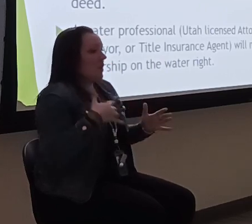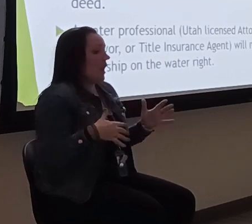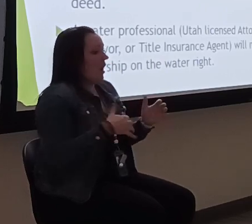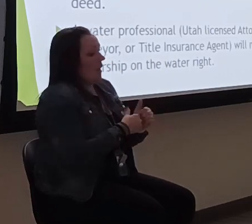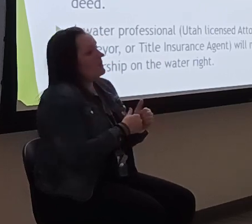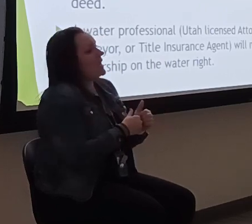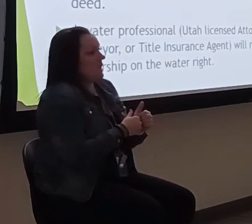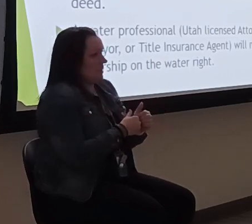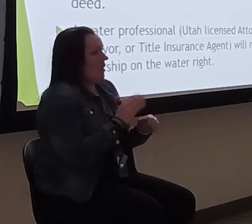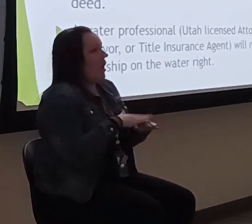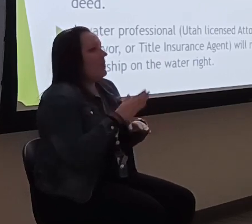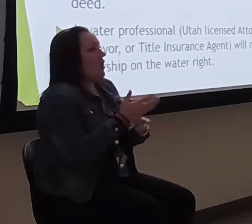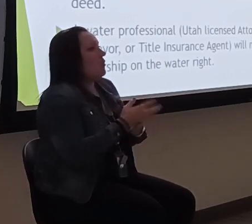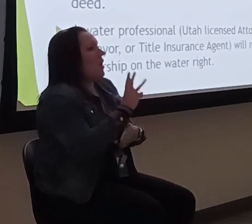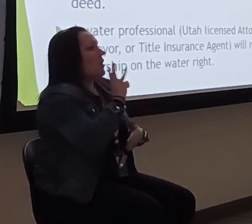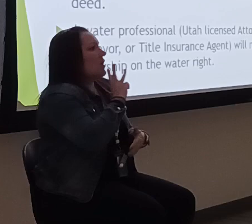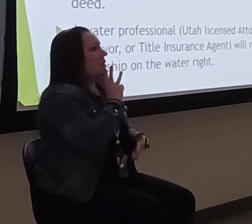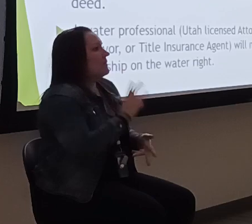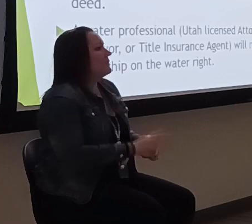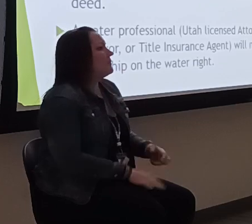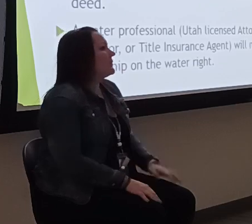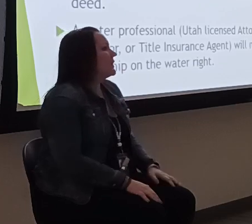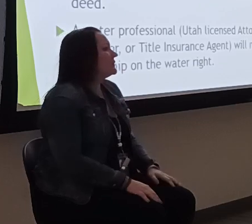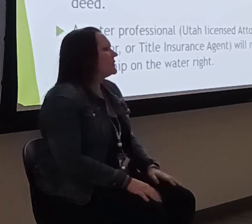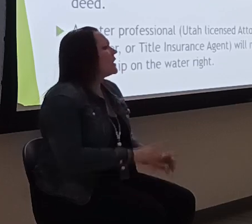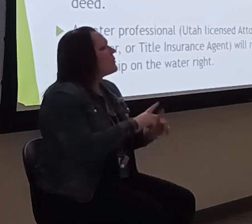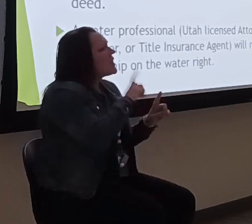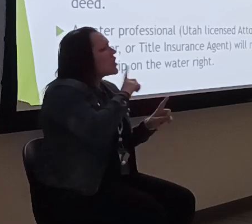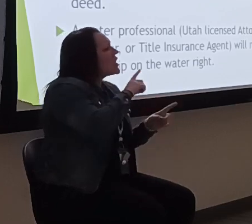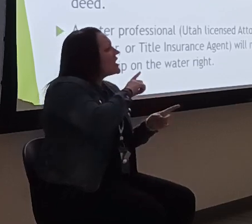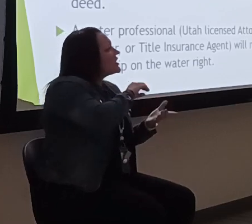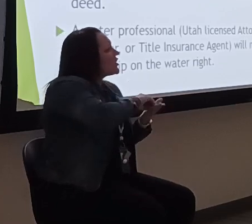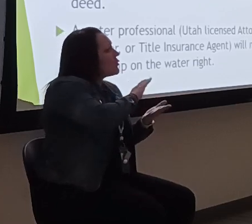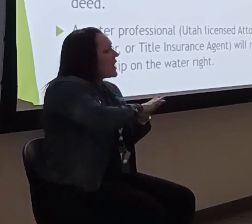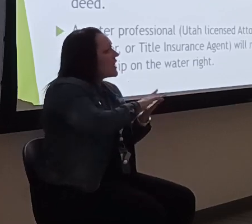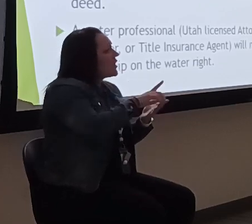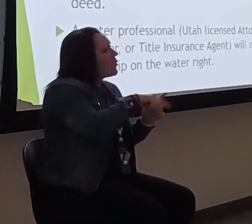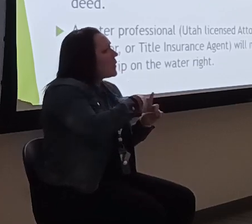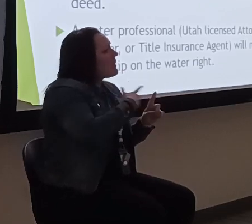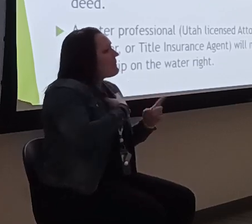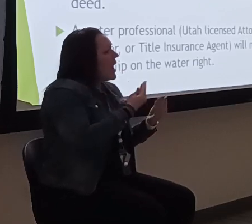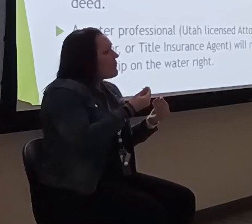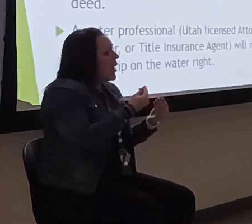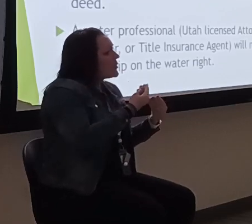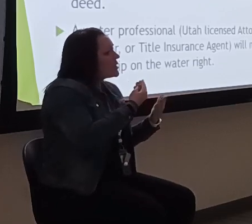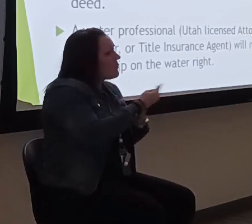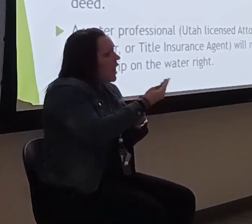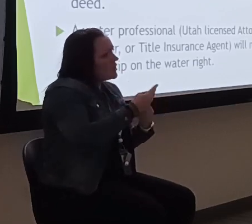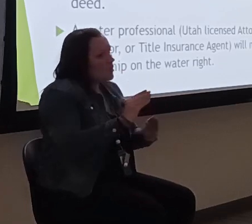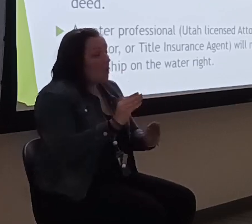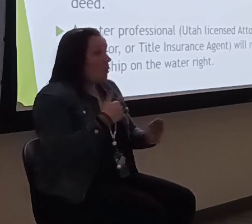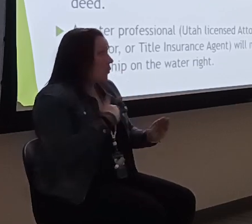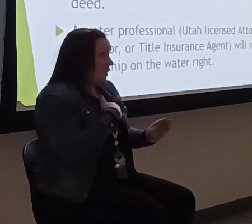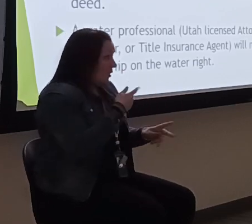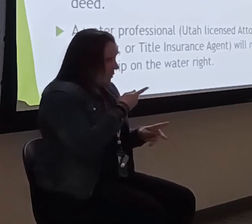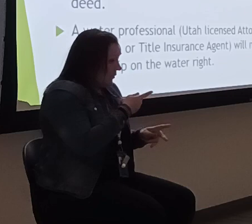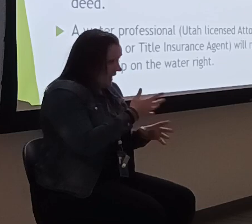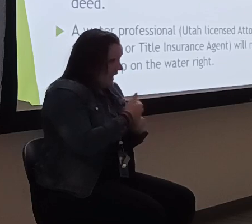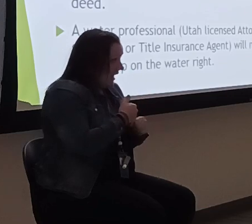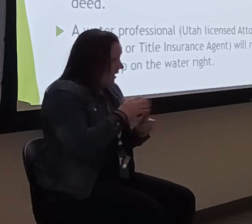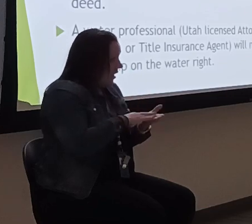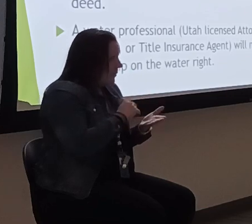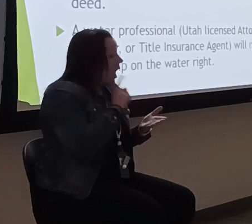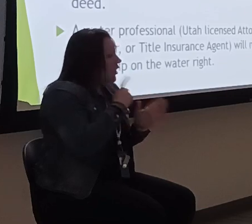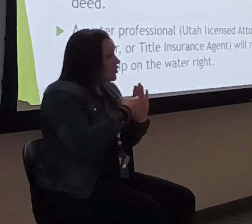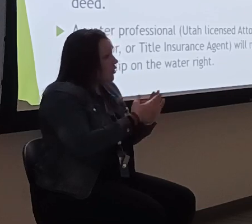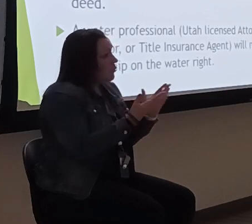ownership on their water rights. But there is a record, when my property's bought. I don't have a copy of that, I don't have a copy of that record. I'll show